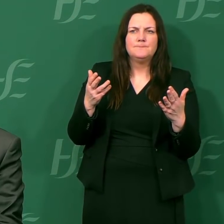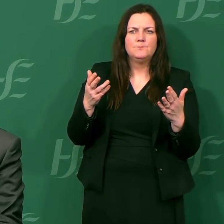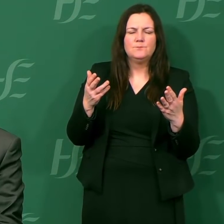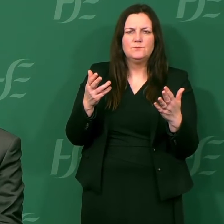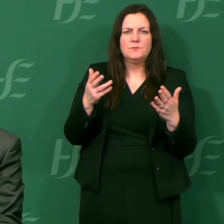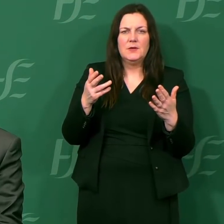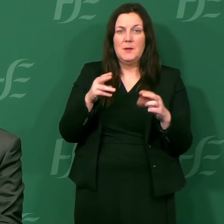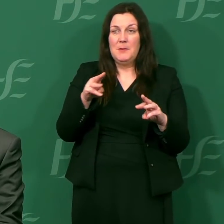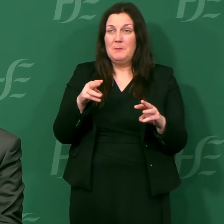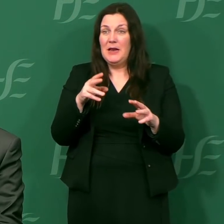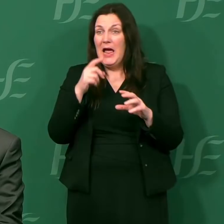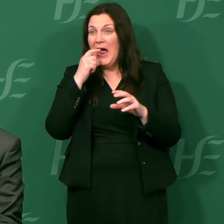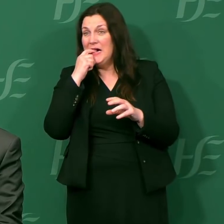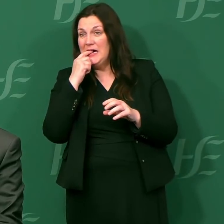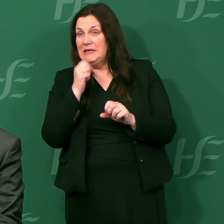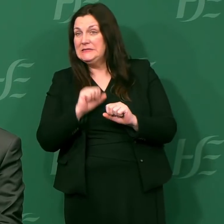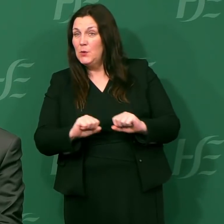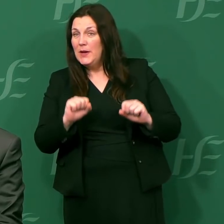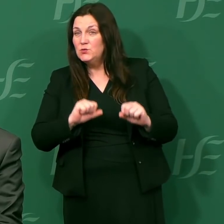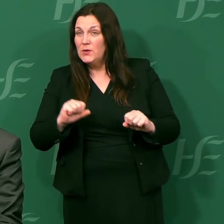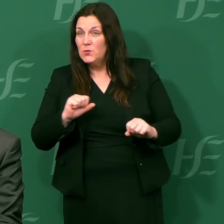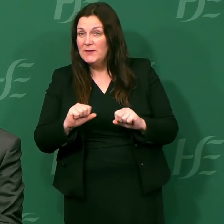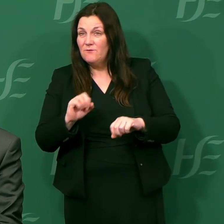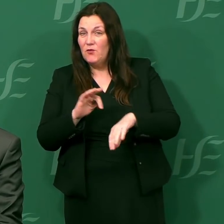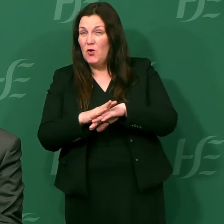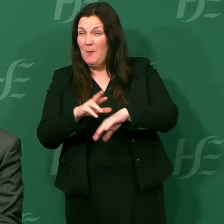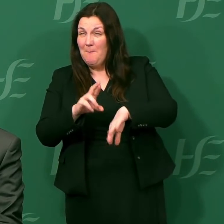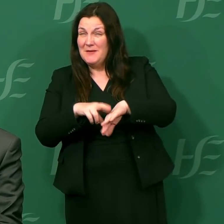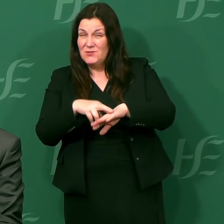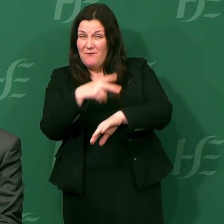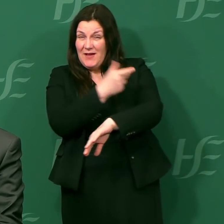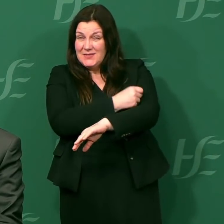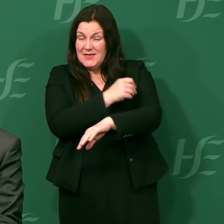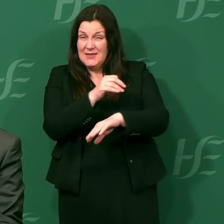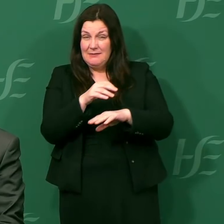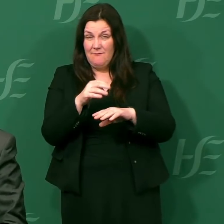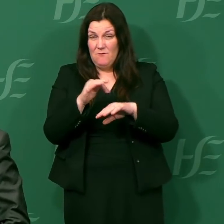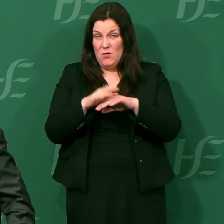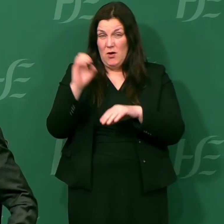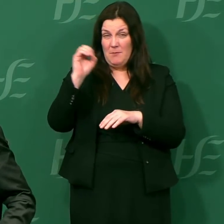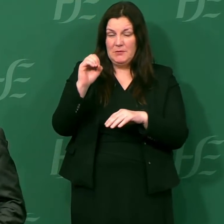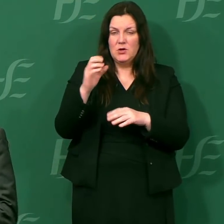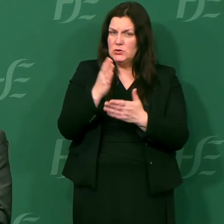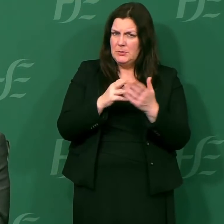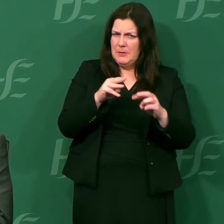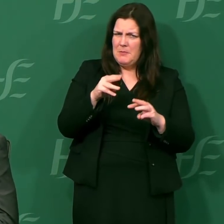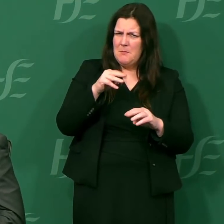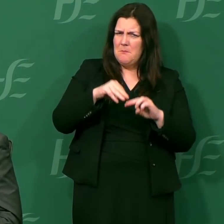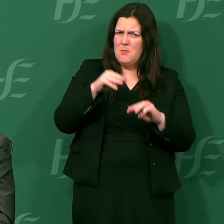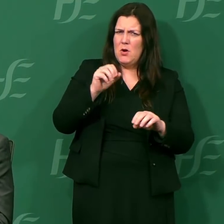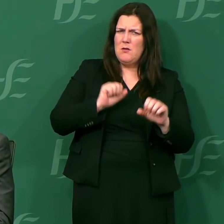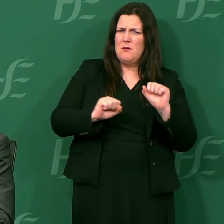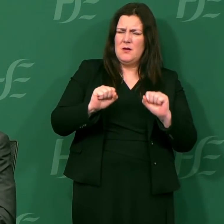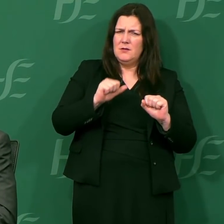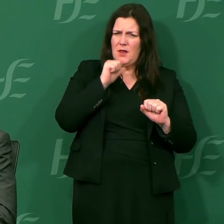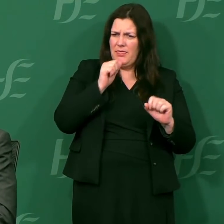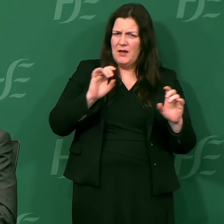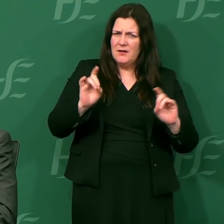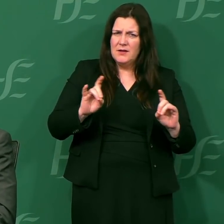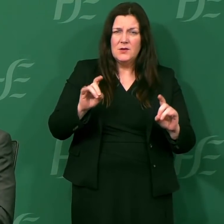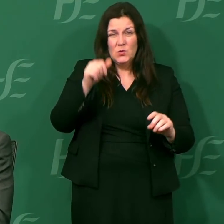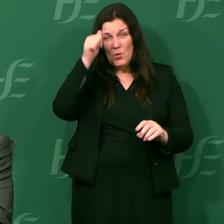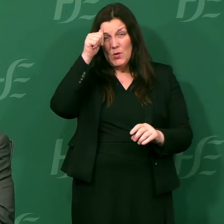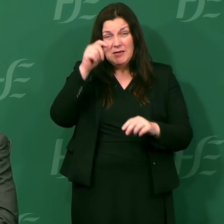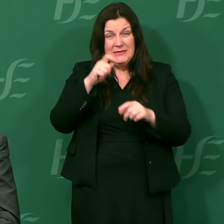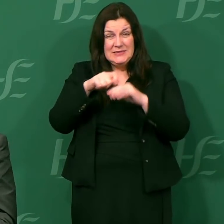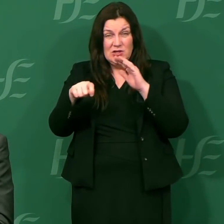people are holding out for a better vaccine to deal with Omicron. Like, where you're finding cases of people being reluctant or that lack of urgency that the Taoiseach talked about earlier